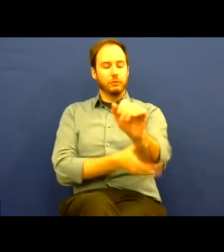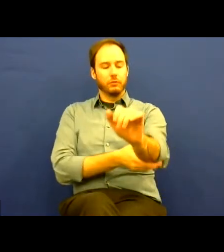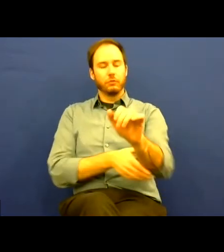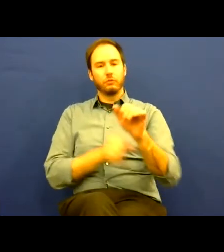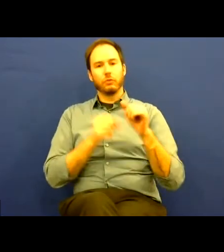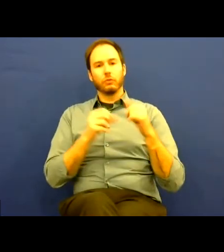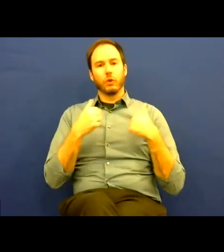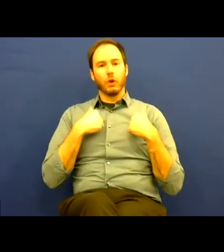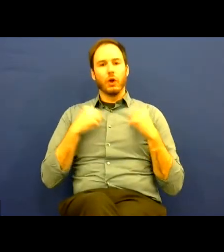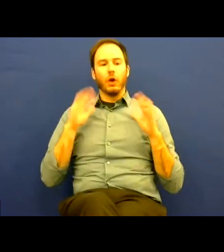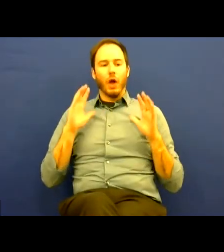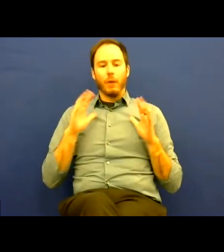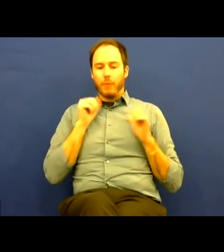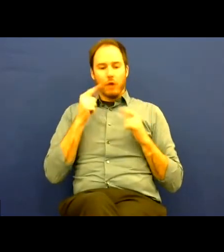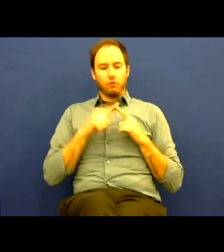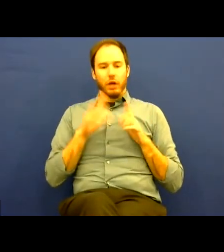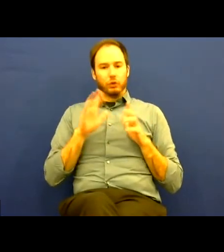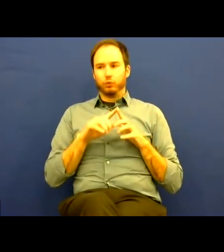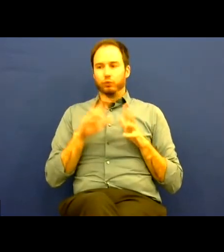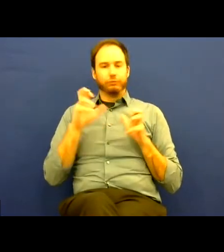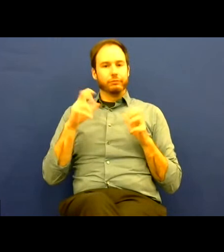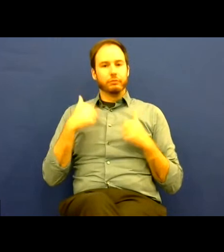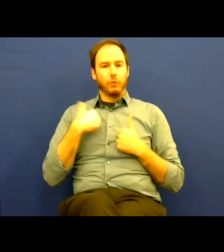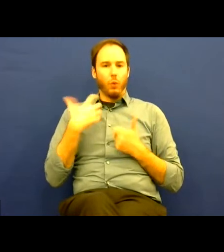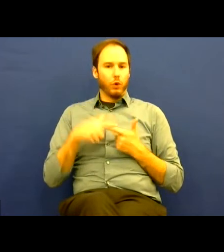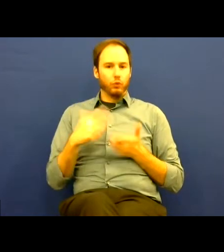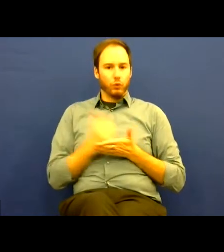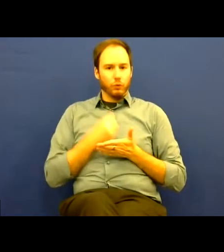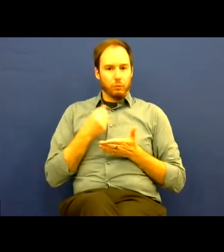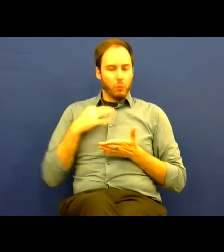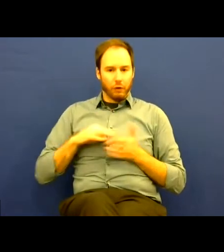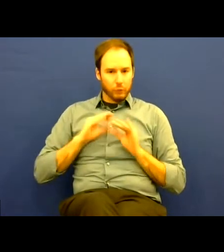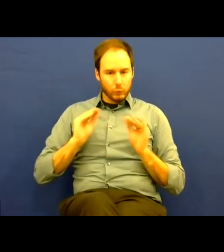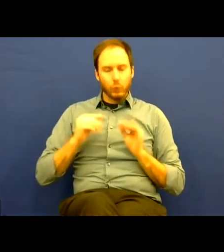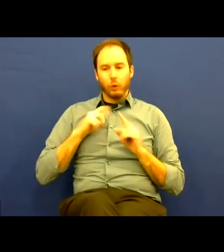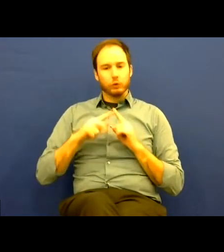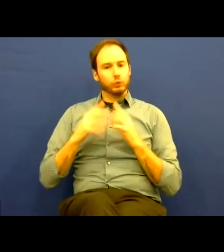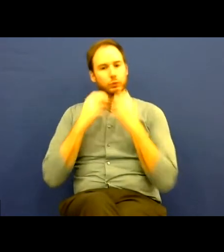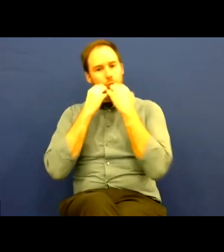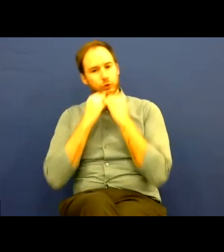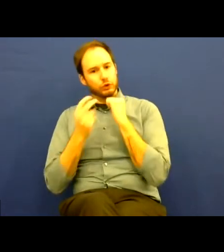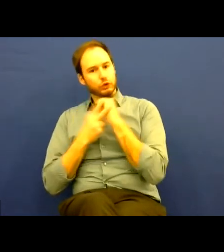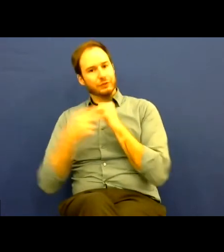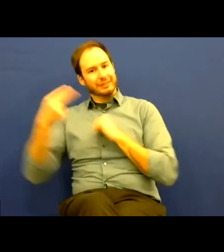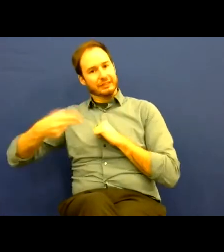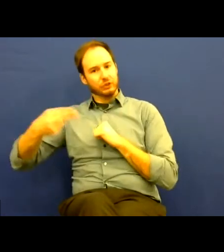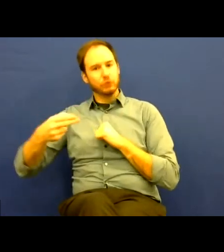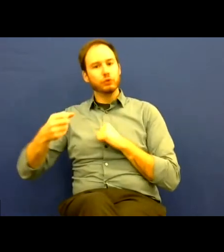Not looking to make money on it, just trying to preserve a piece of history and get rid of what's currently an eyesore. So